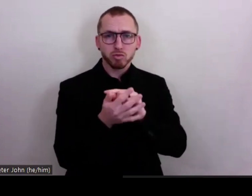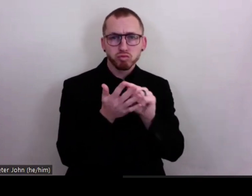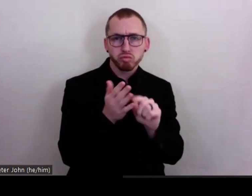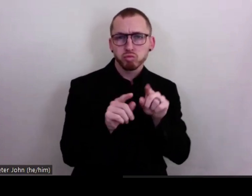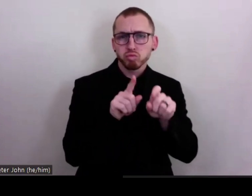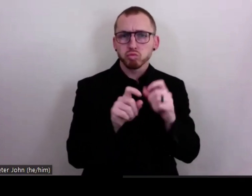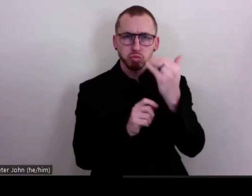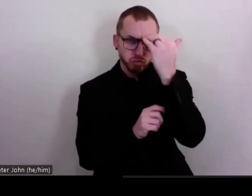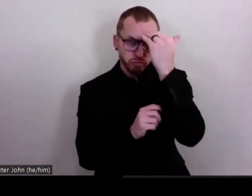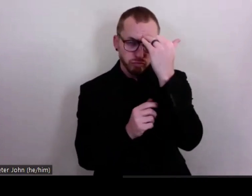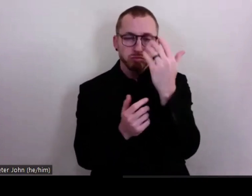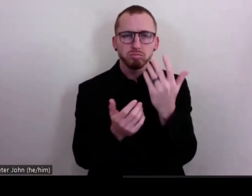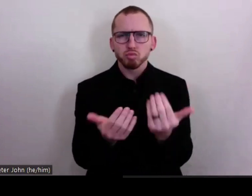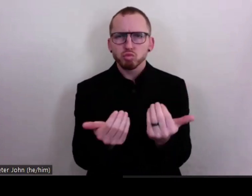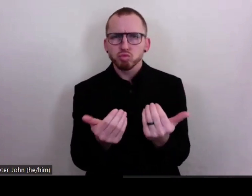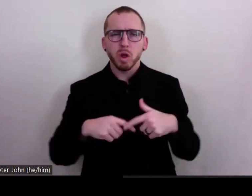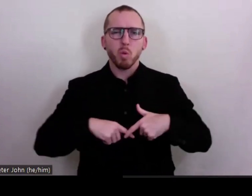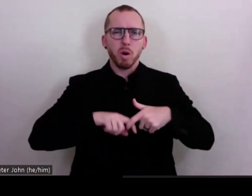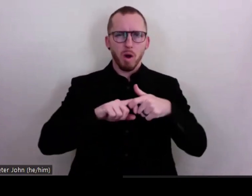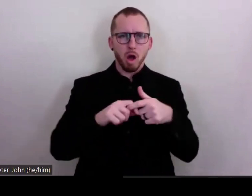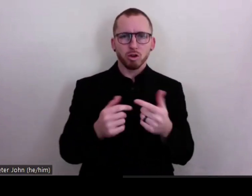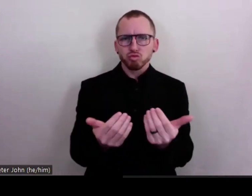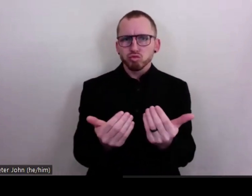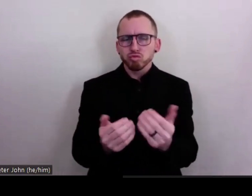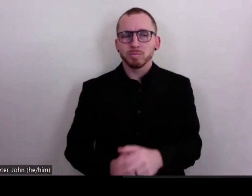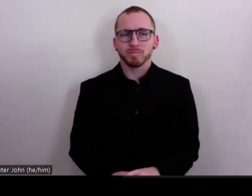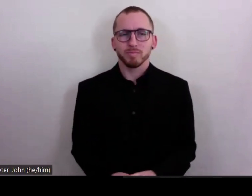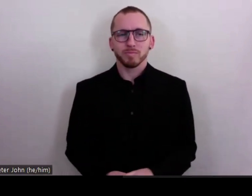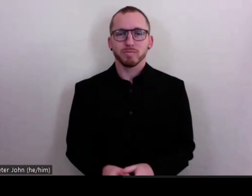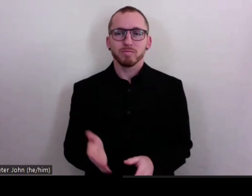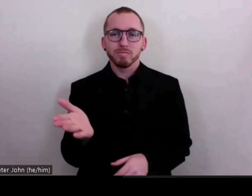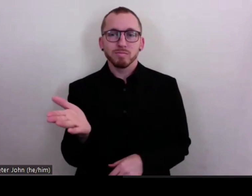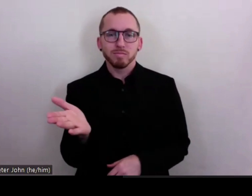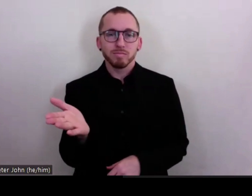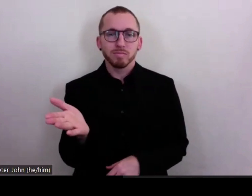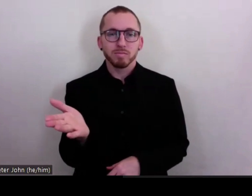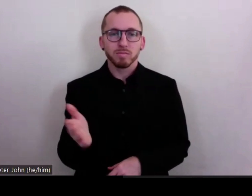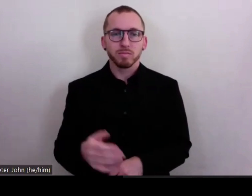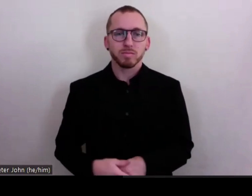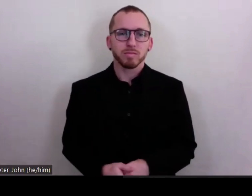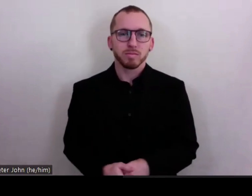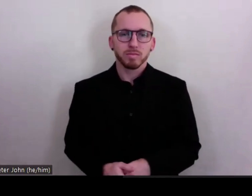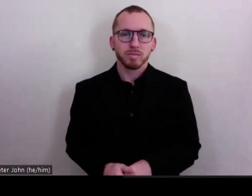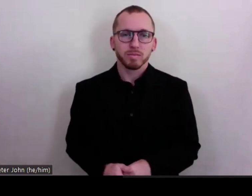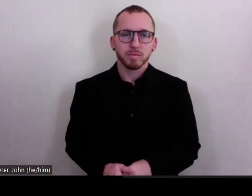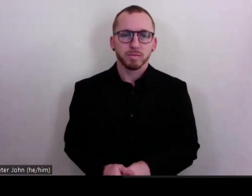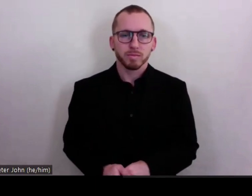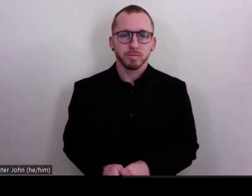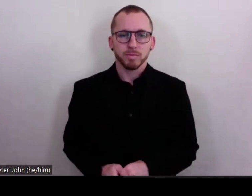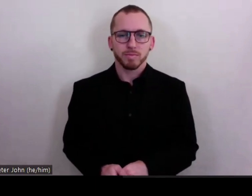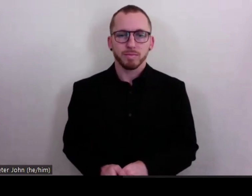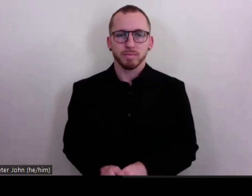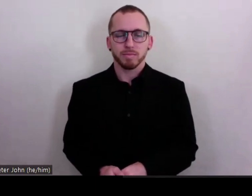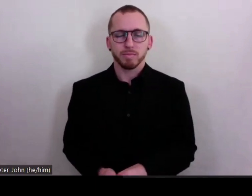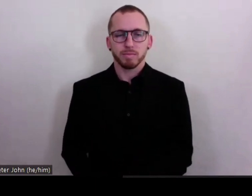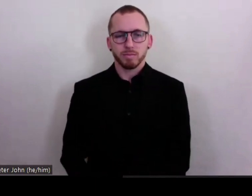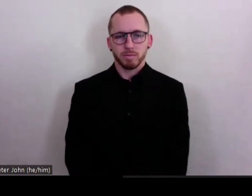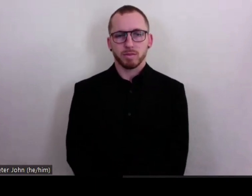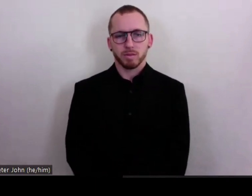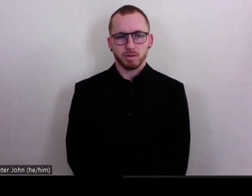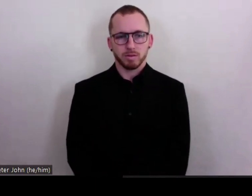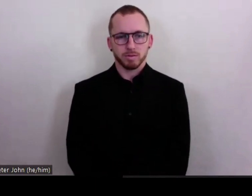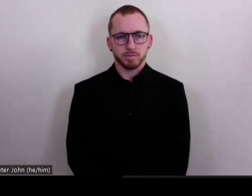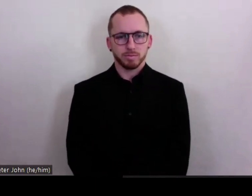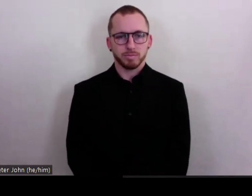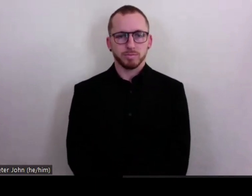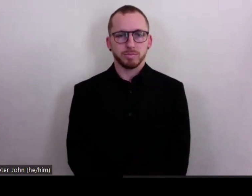and invite. Yeah. So earlier we said that the systemic, like the